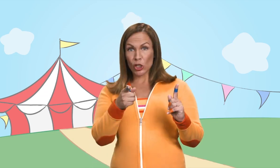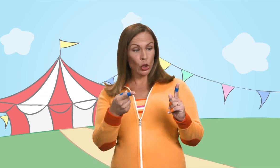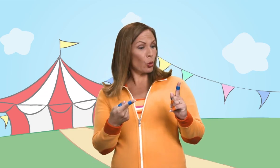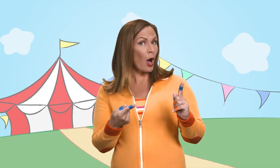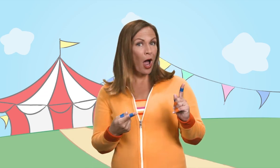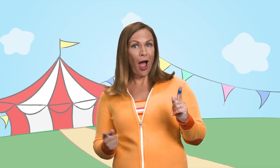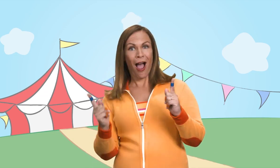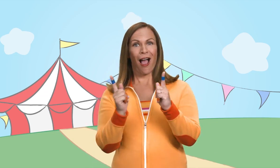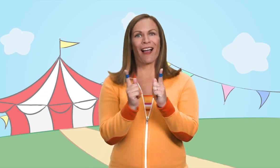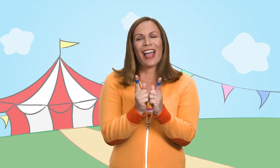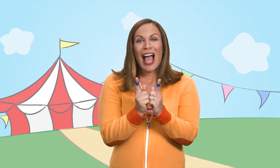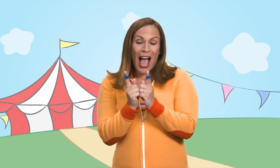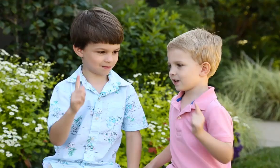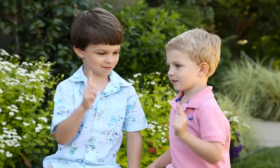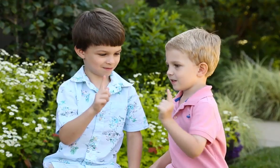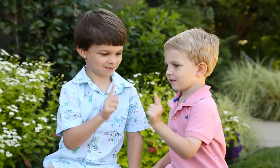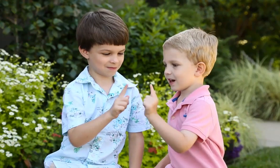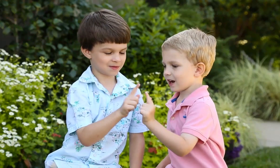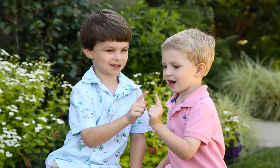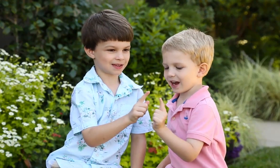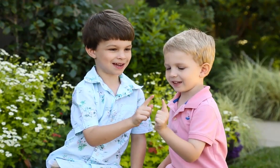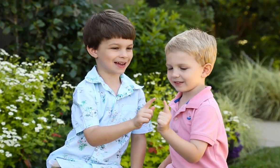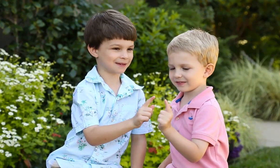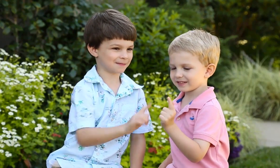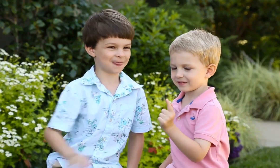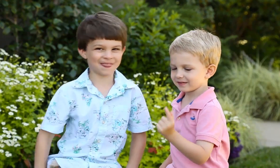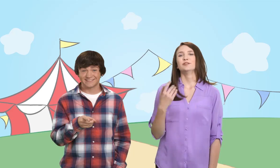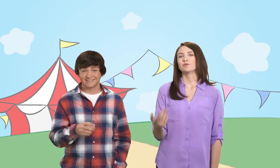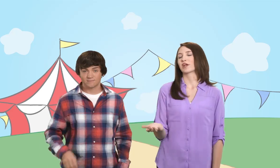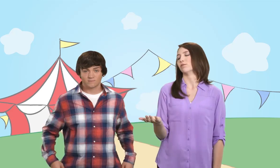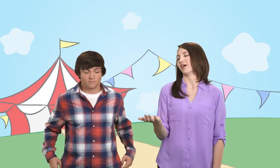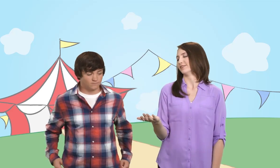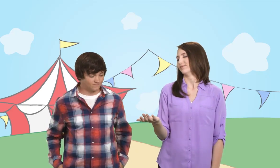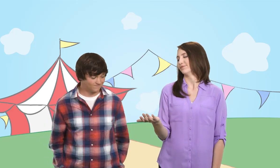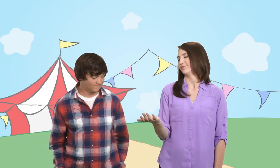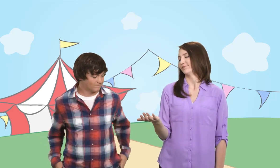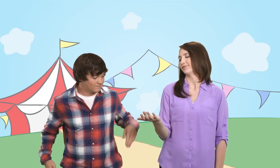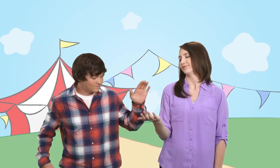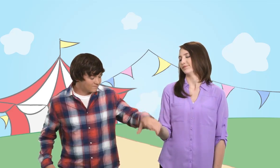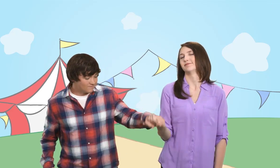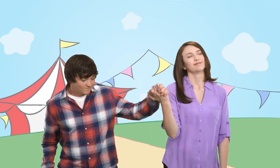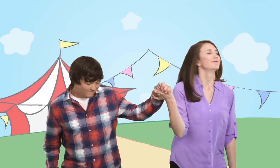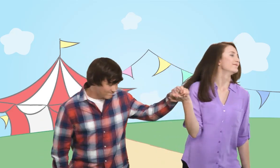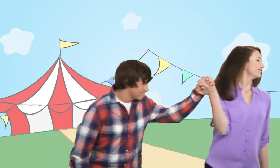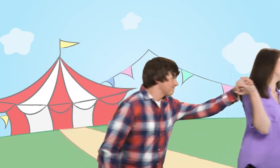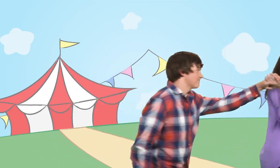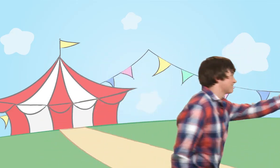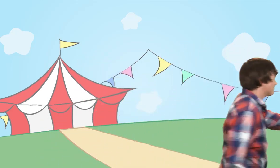you. I said it would be grand if you'd take my hand and walk